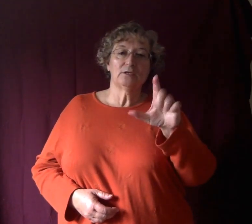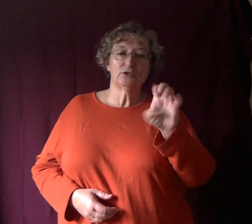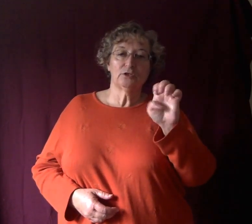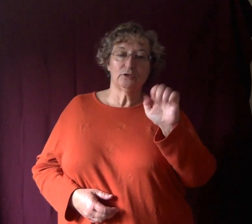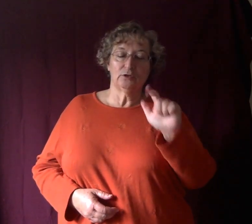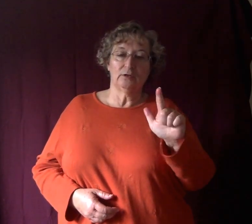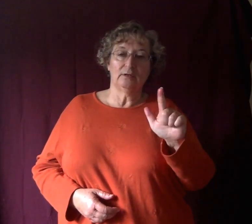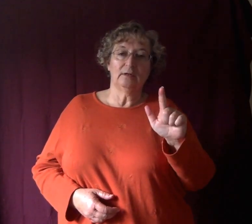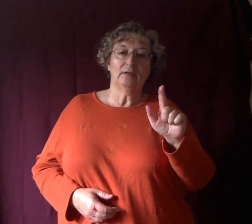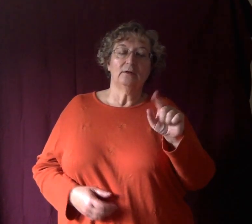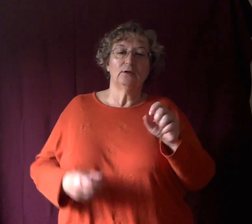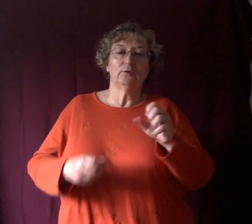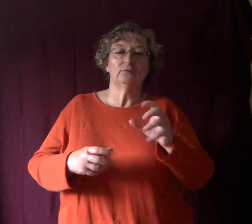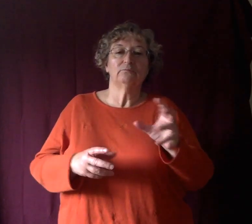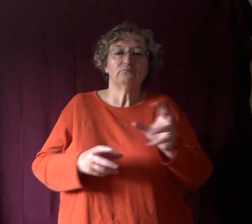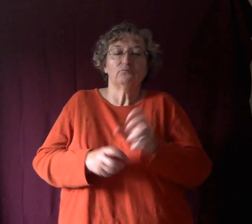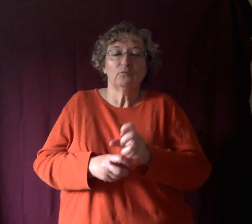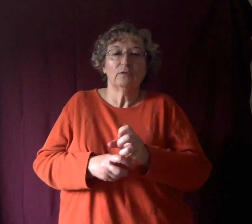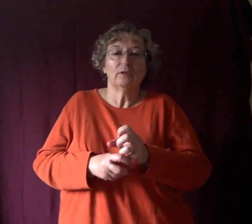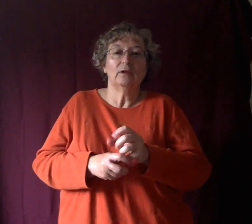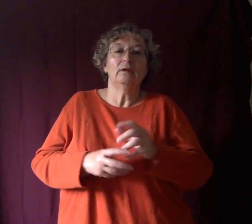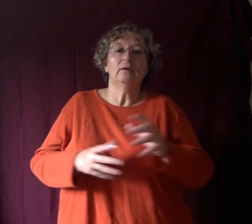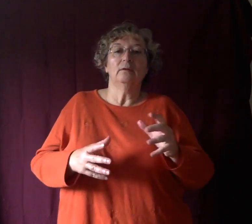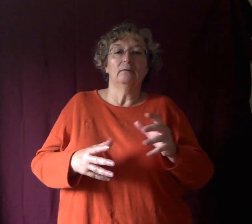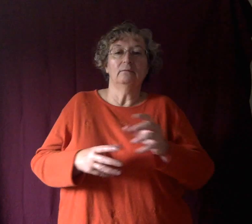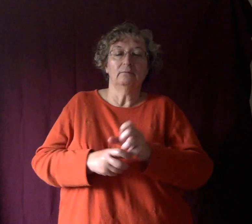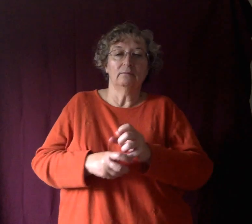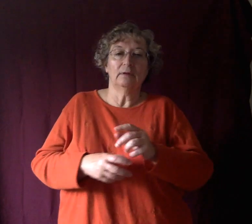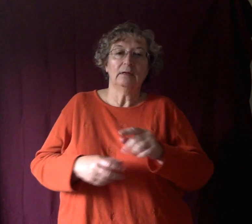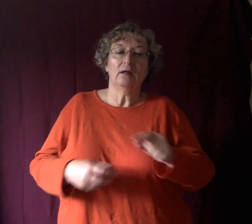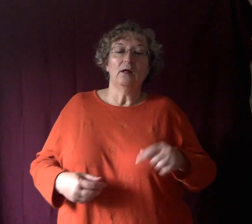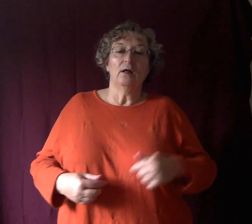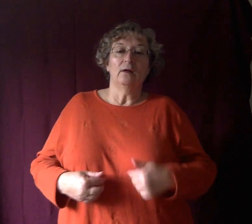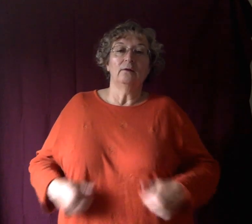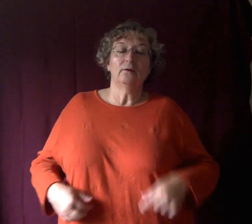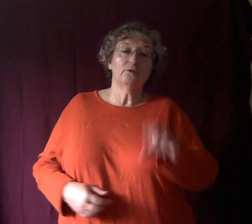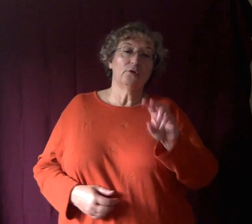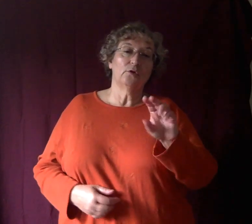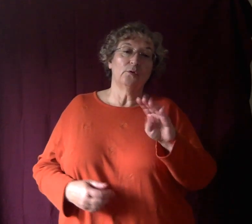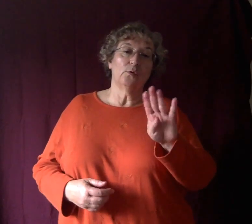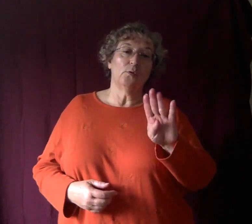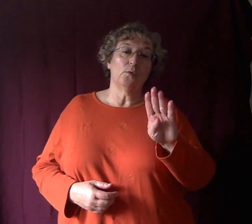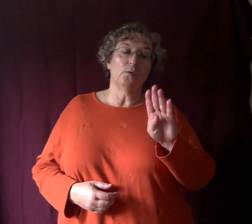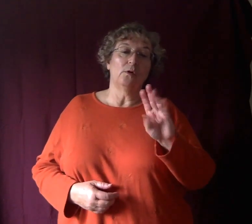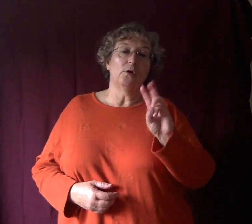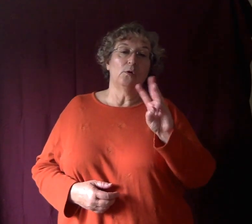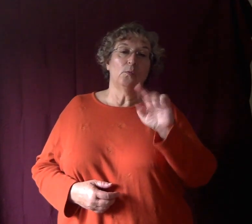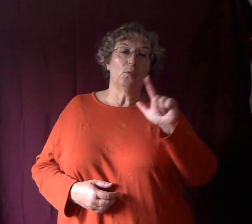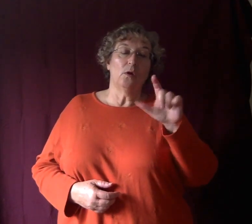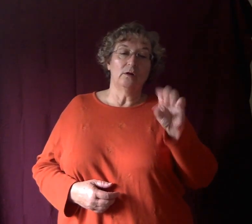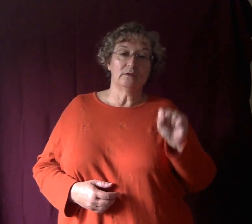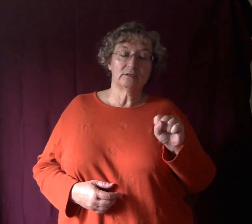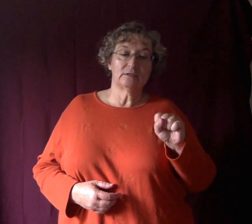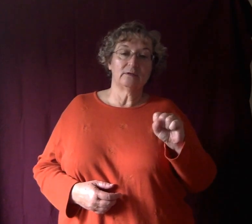fashion. Additionally, the walls of the stomach produce a fluid known as gastric juice. Gastric juice primarily will